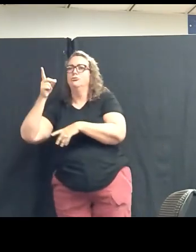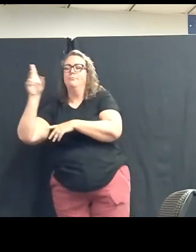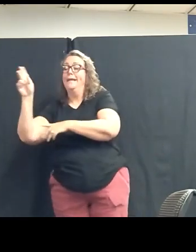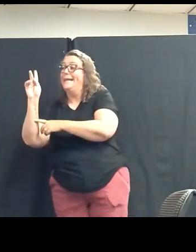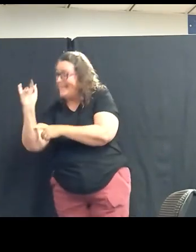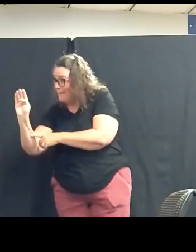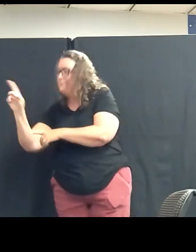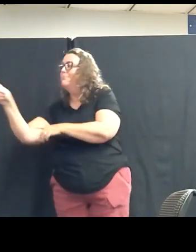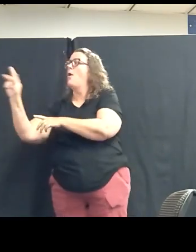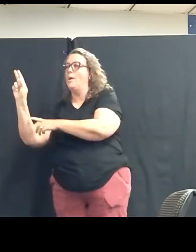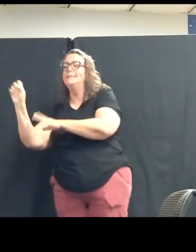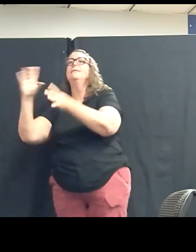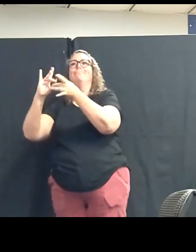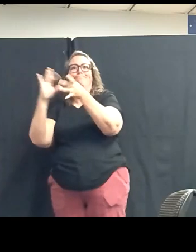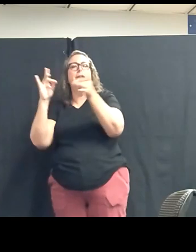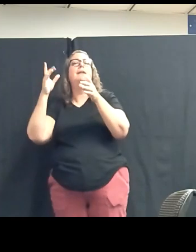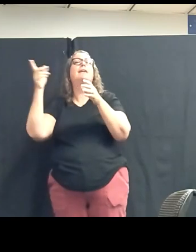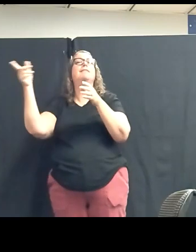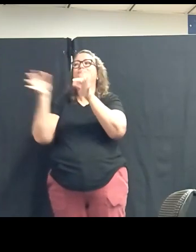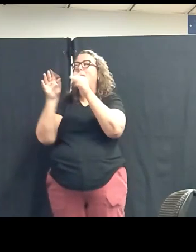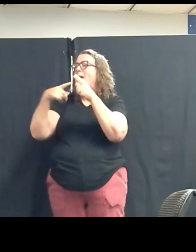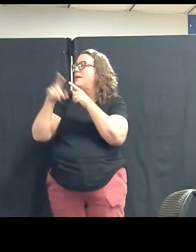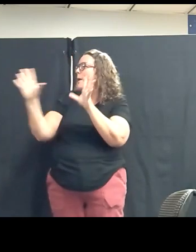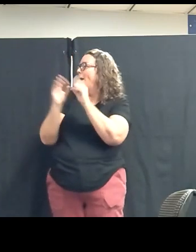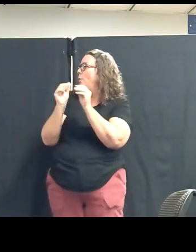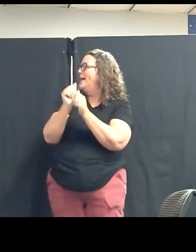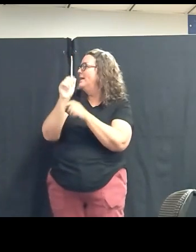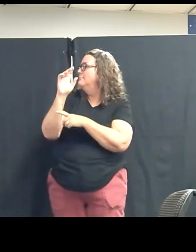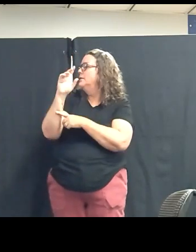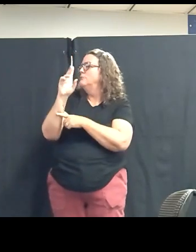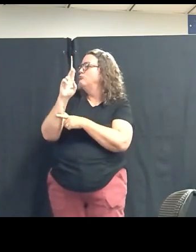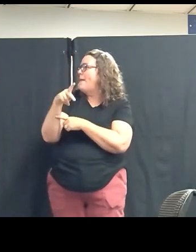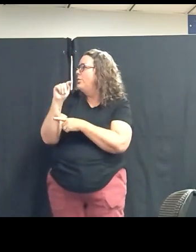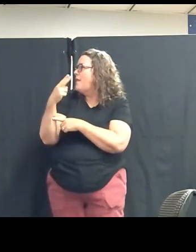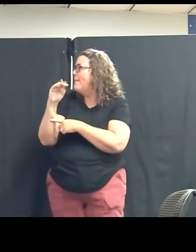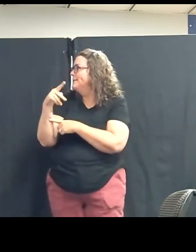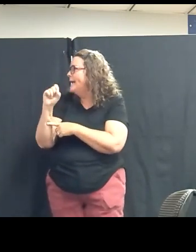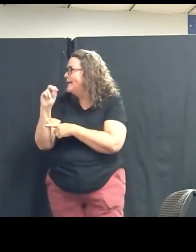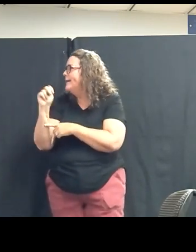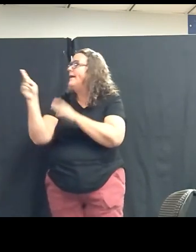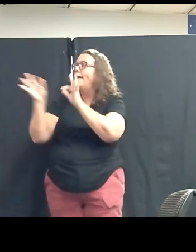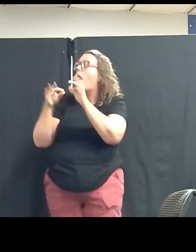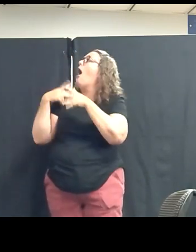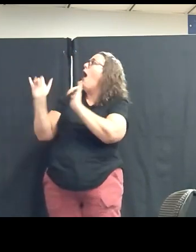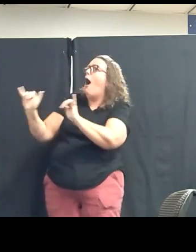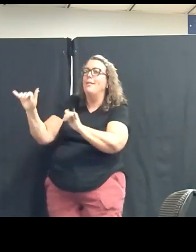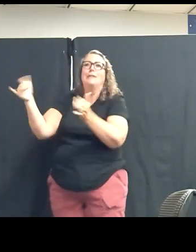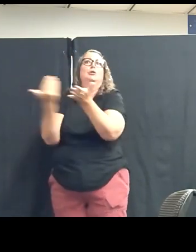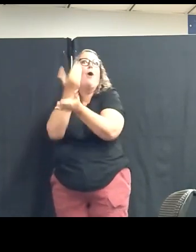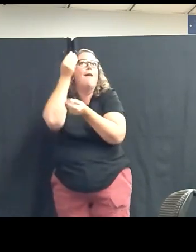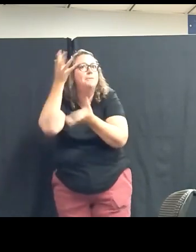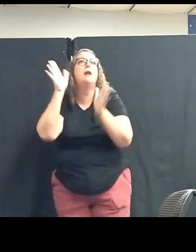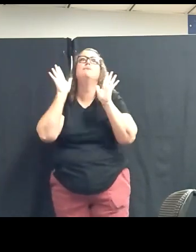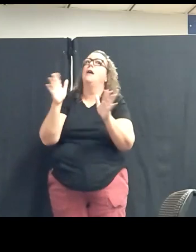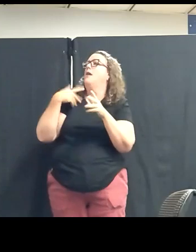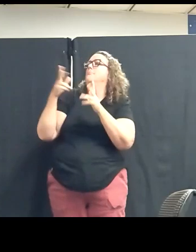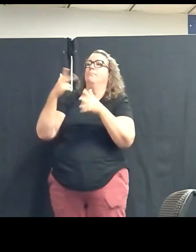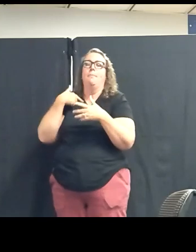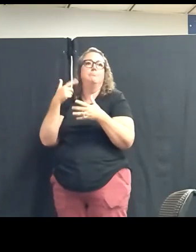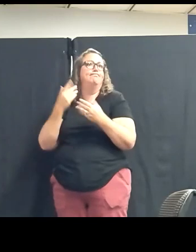hours prior to the meeting. I submitted one, and then Kim Kaus had talked about, she had the meeting with